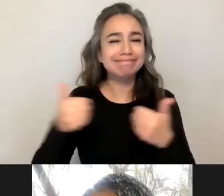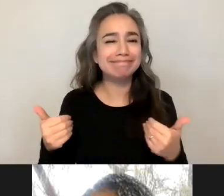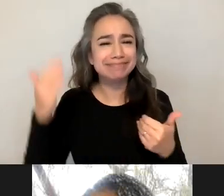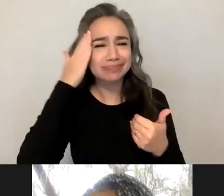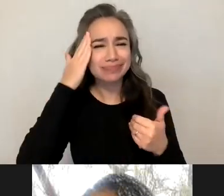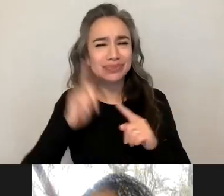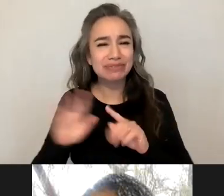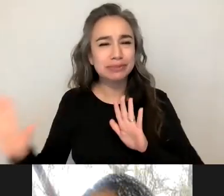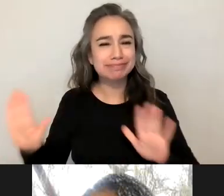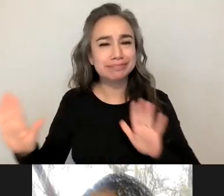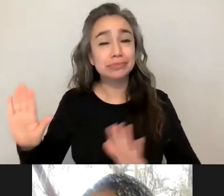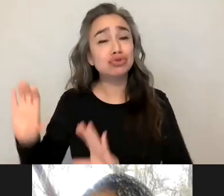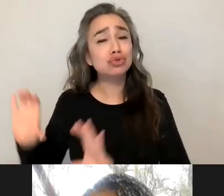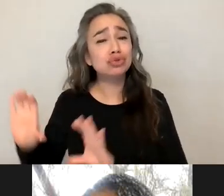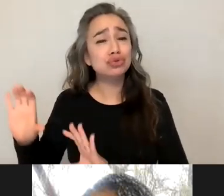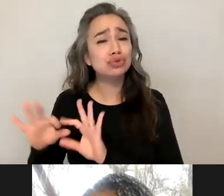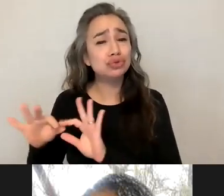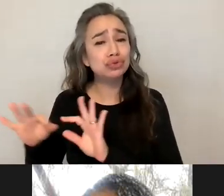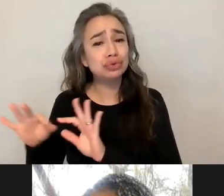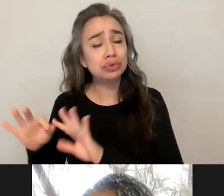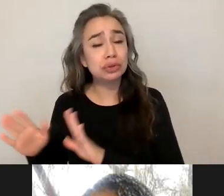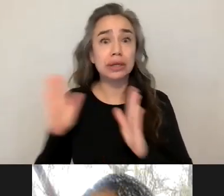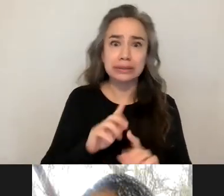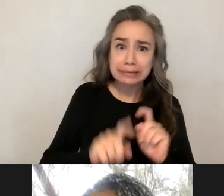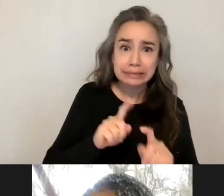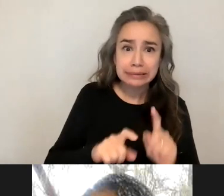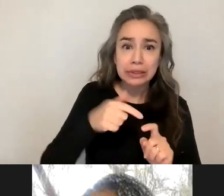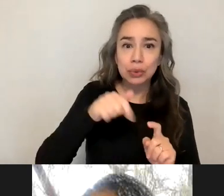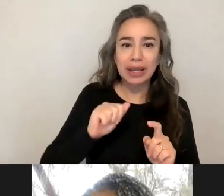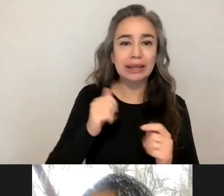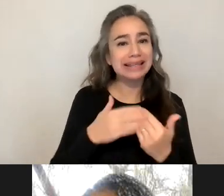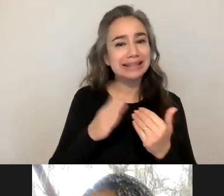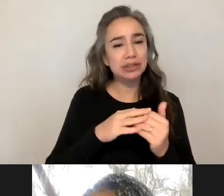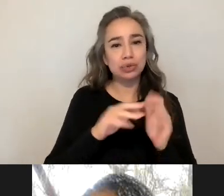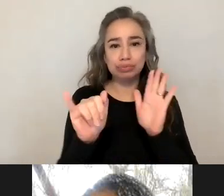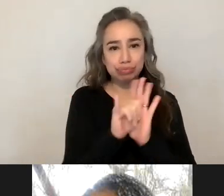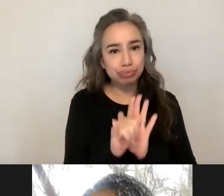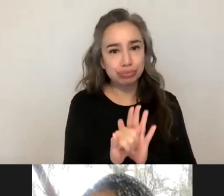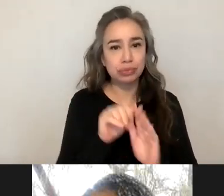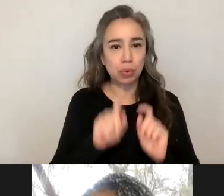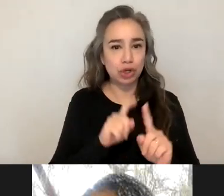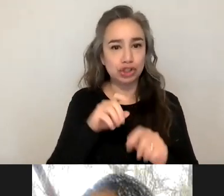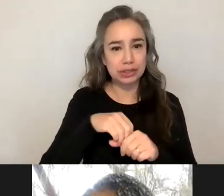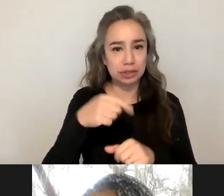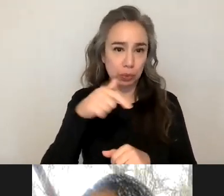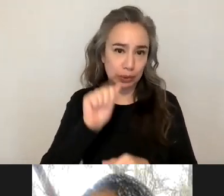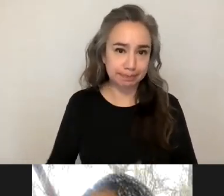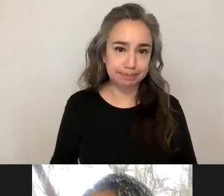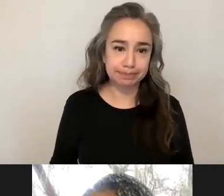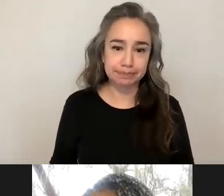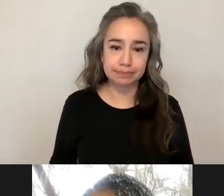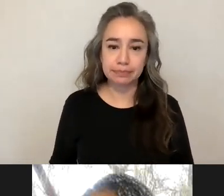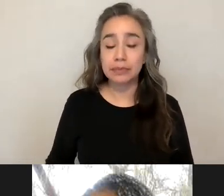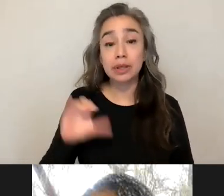two and find them easily, given the big numbers of people here. All right. So Christine, Mary, and I are going